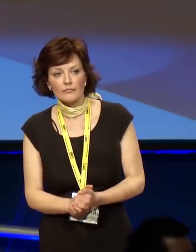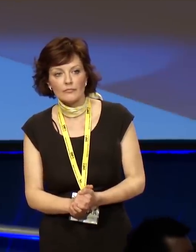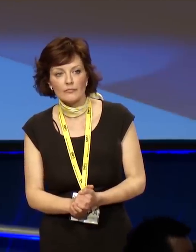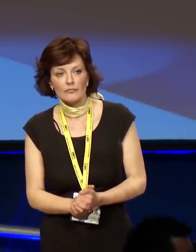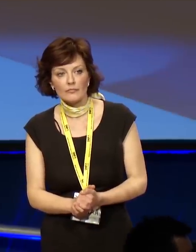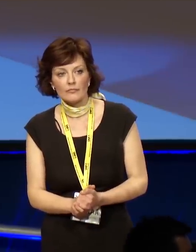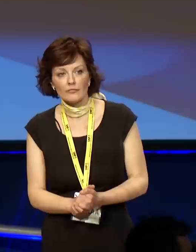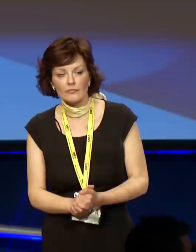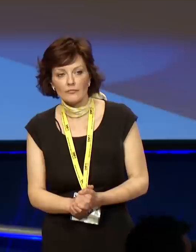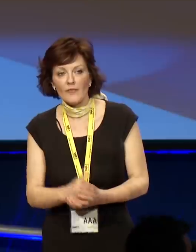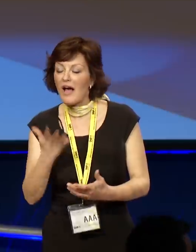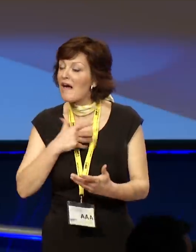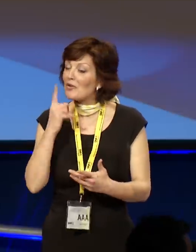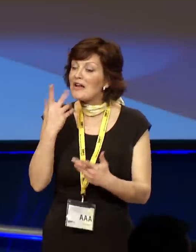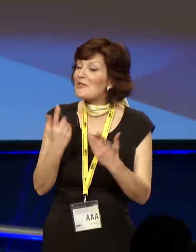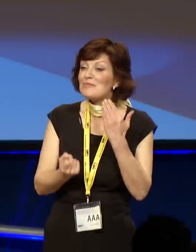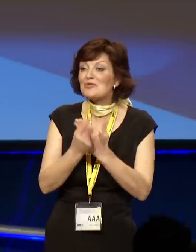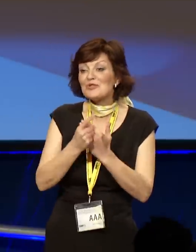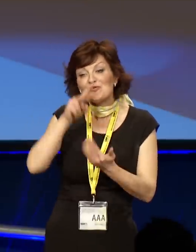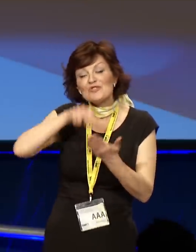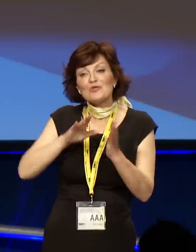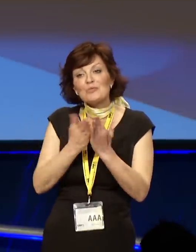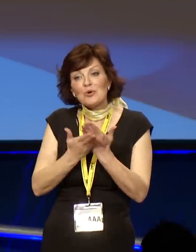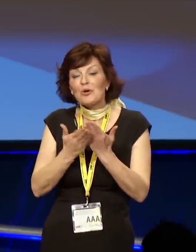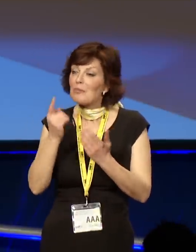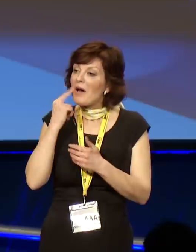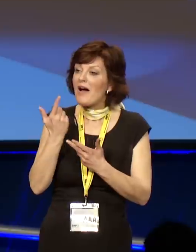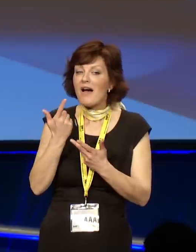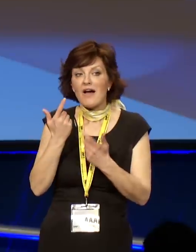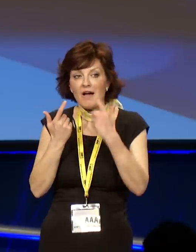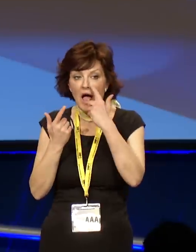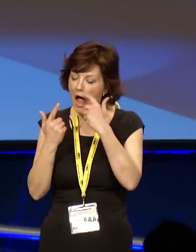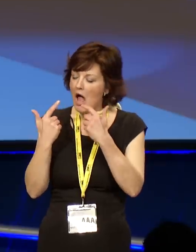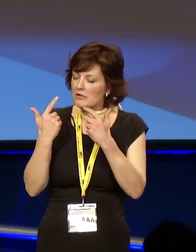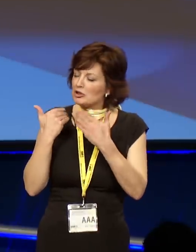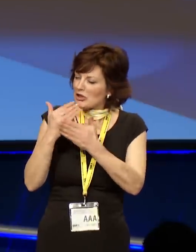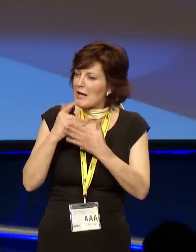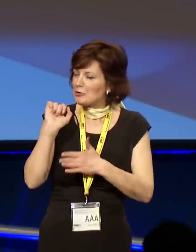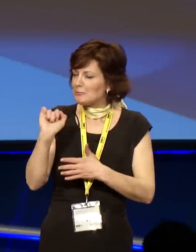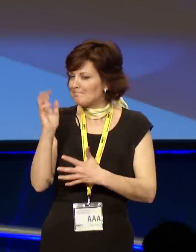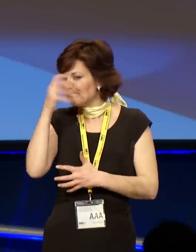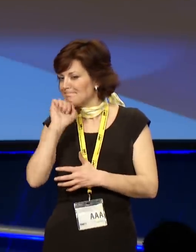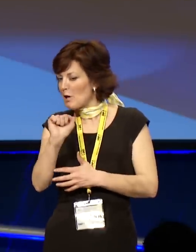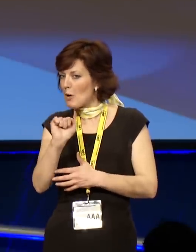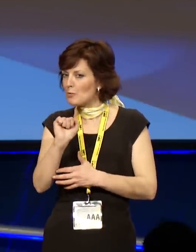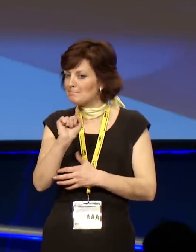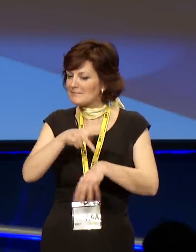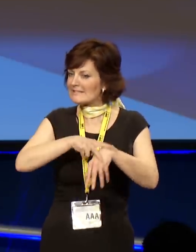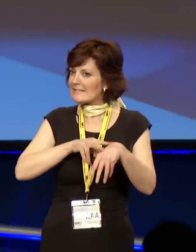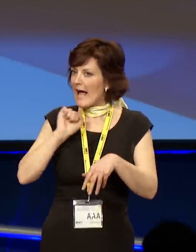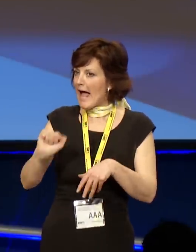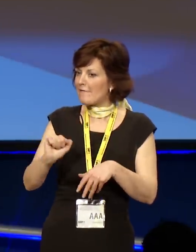your book, Alec, but like you, I share the misgivings about civil service and the